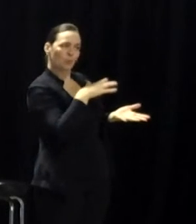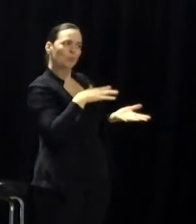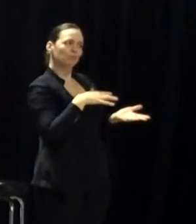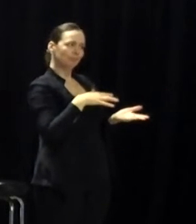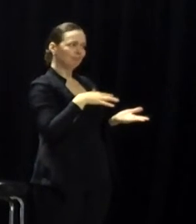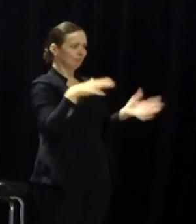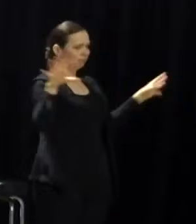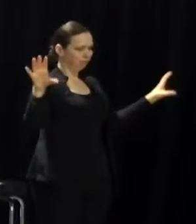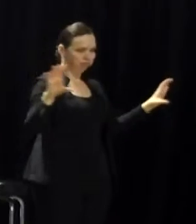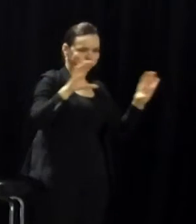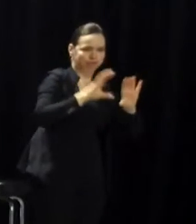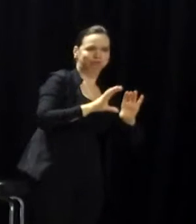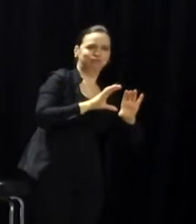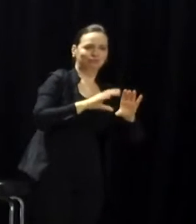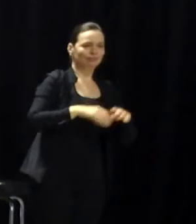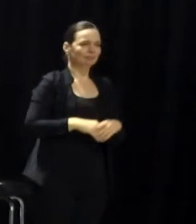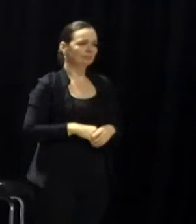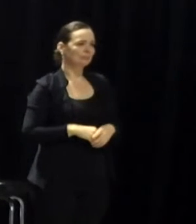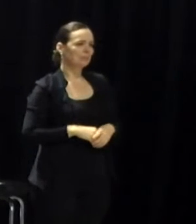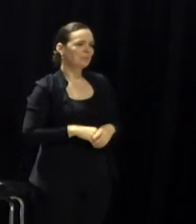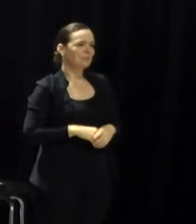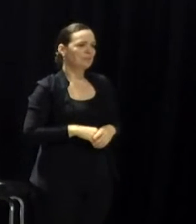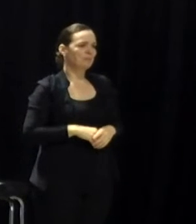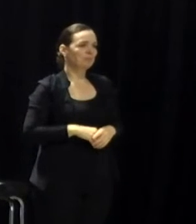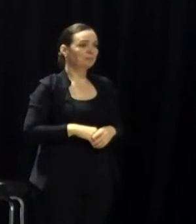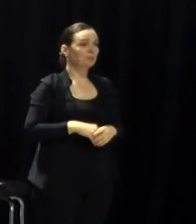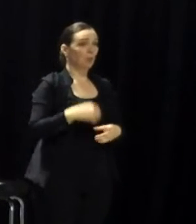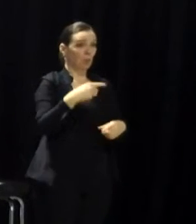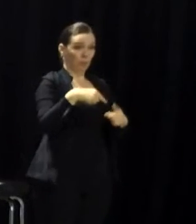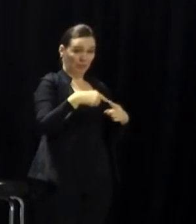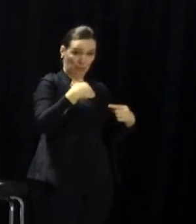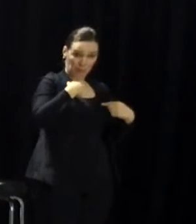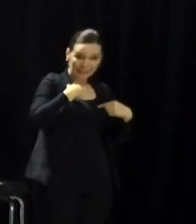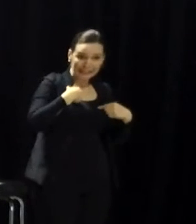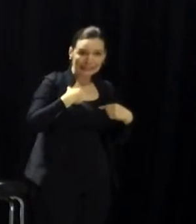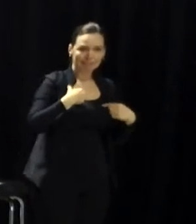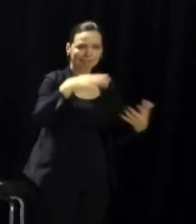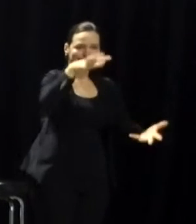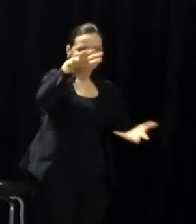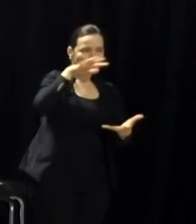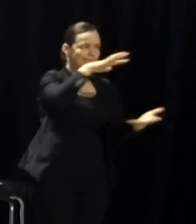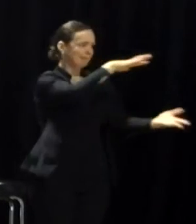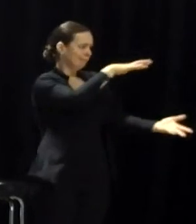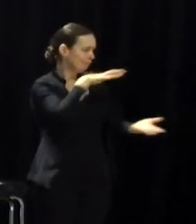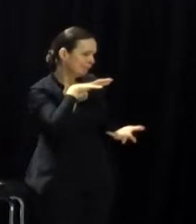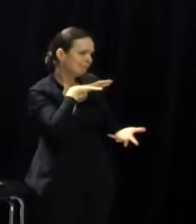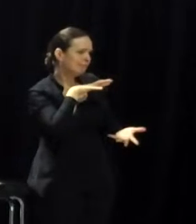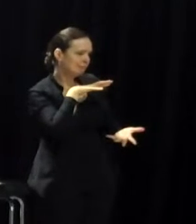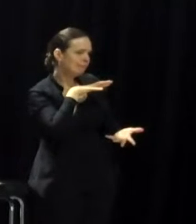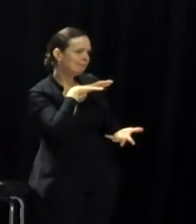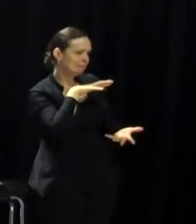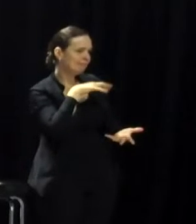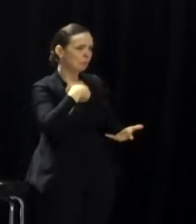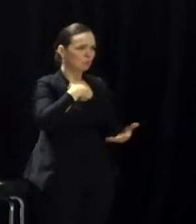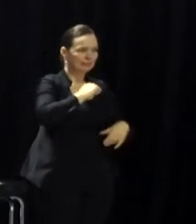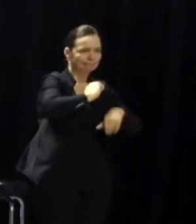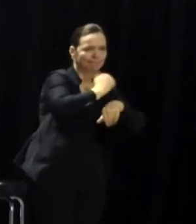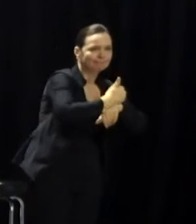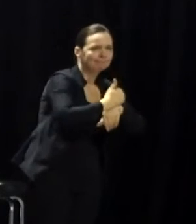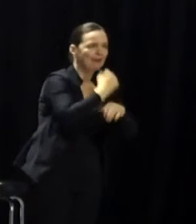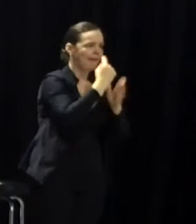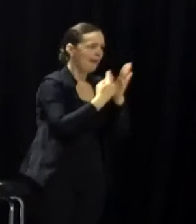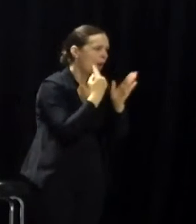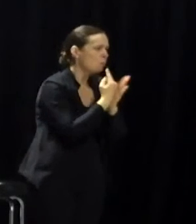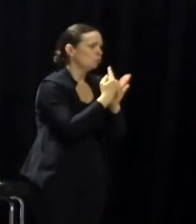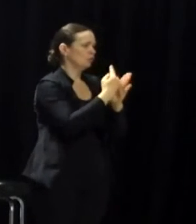will staff up and we will extend hours until we maximize the capacity at the first pod.